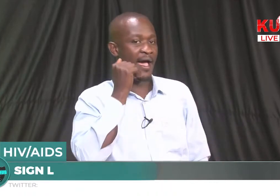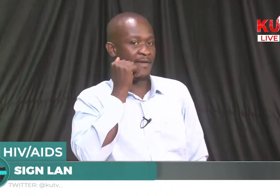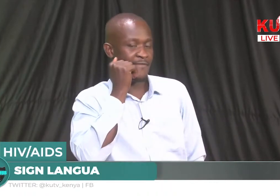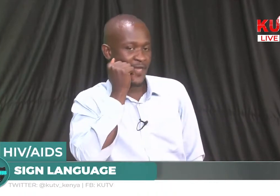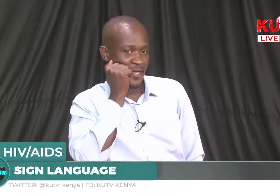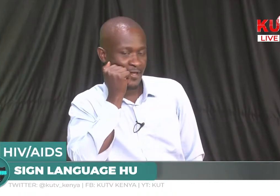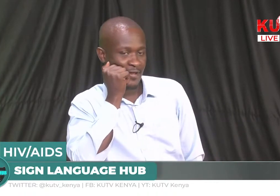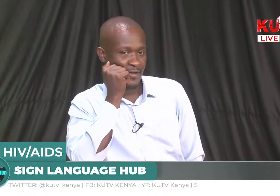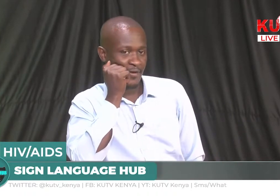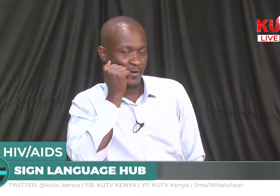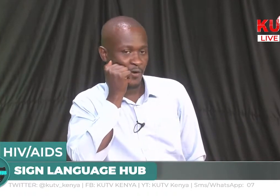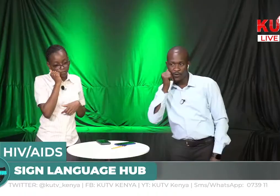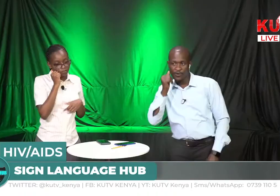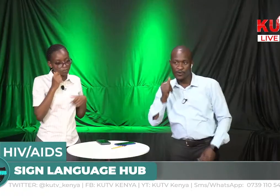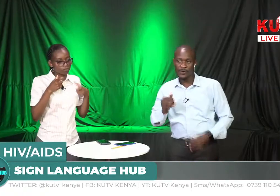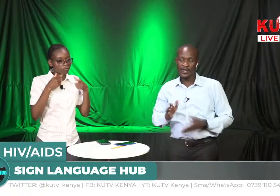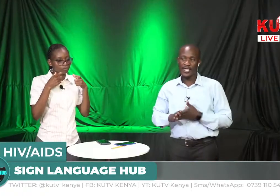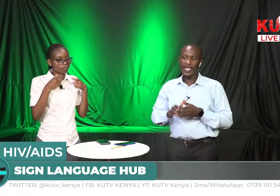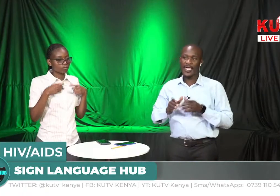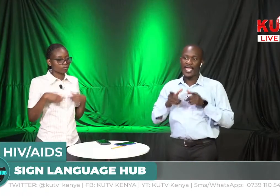HIV or